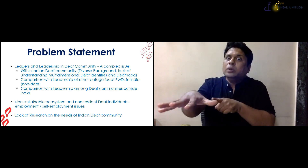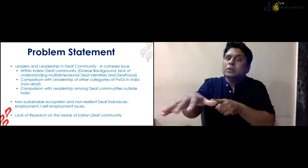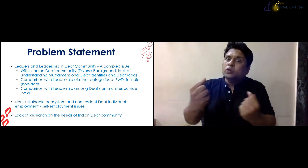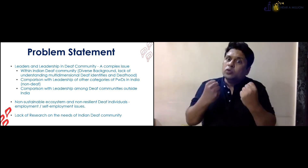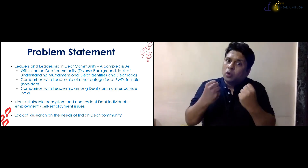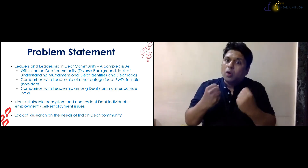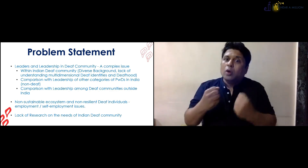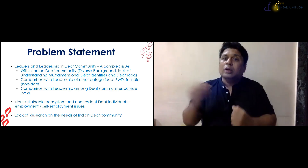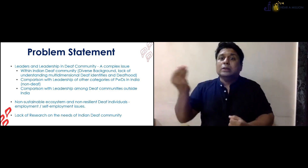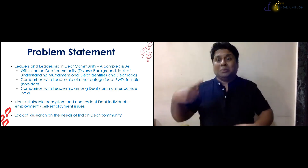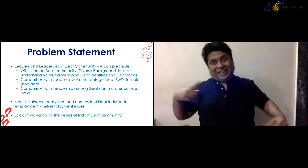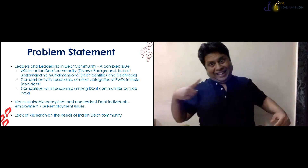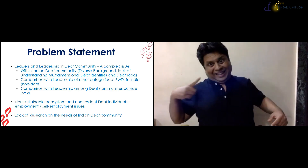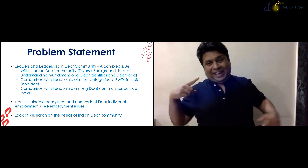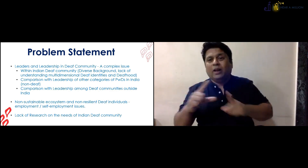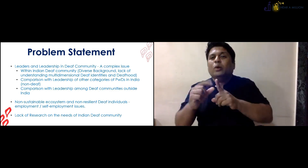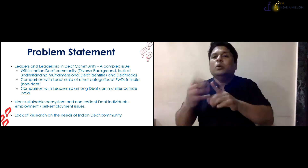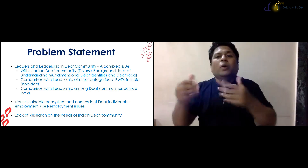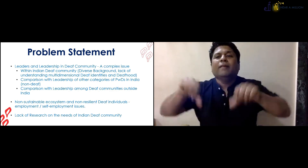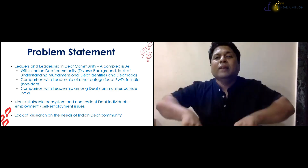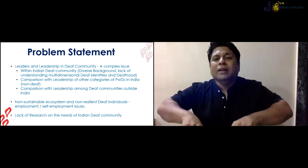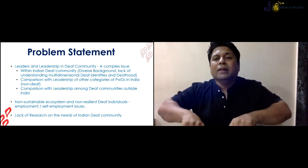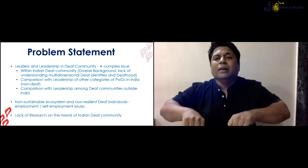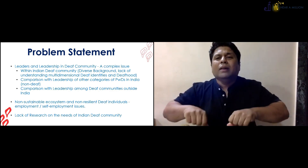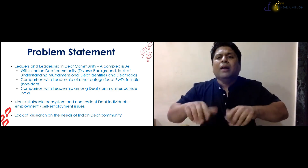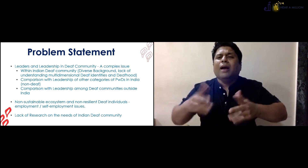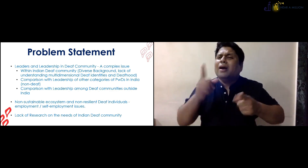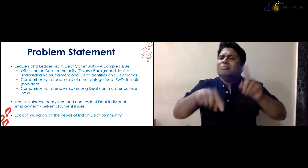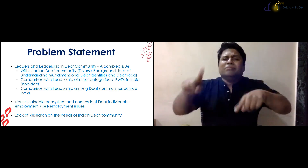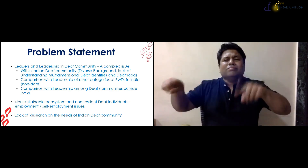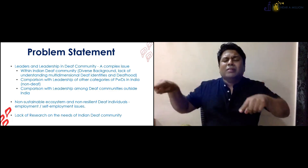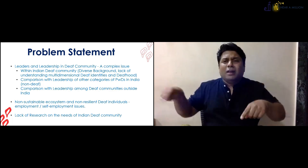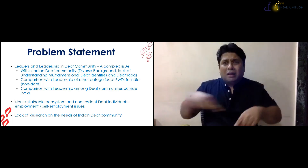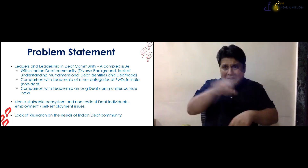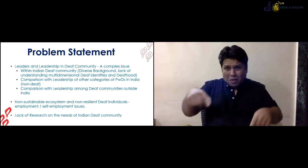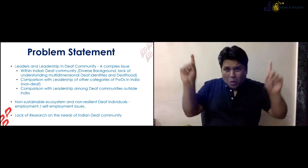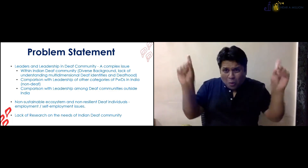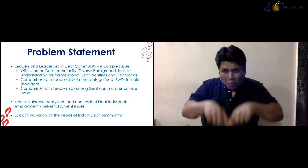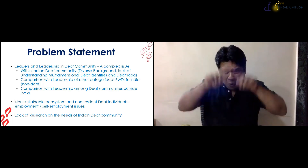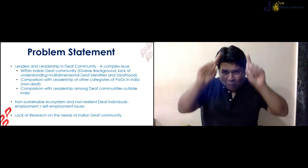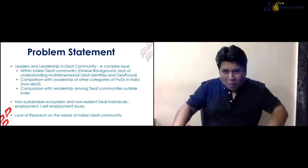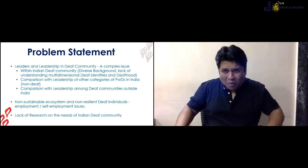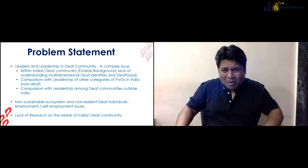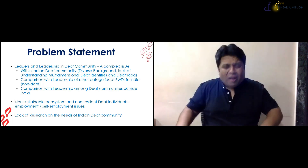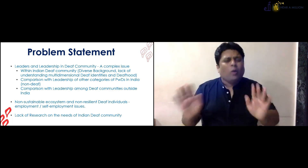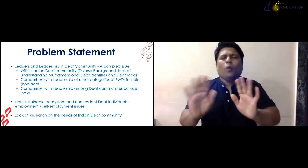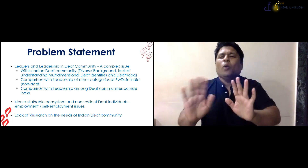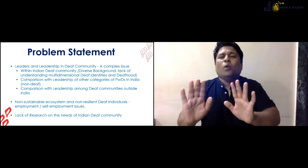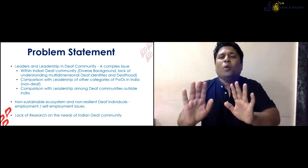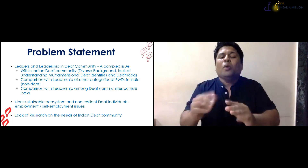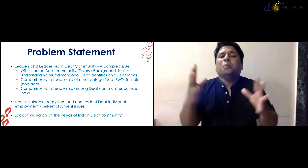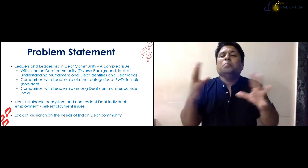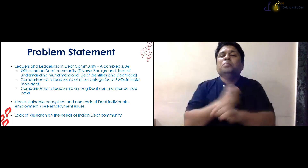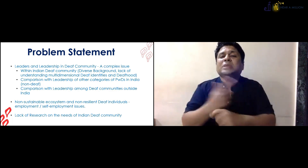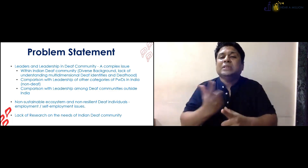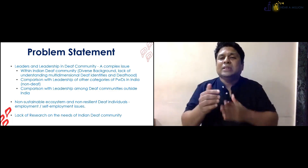shy. Honestly, I could be of true influence. Some people could be of really good influence, but they don't want to be leaders. So does it mean